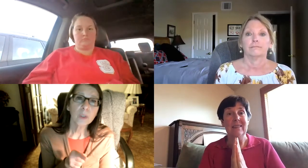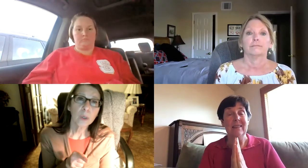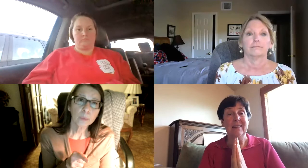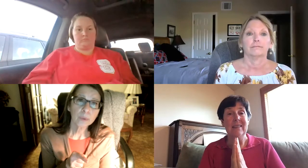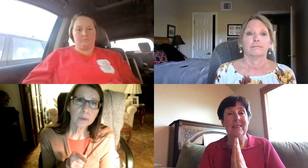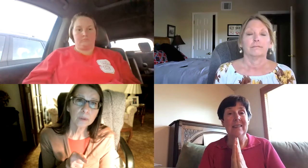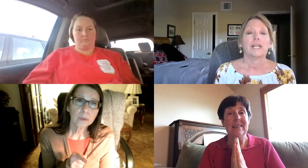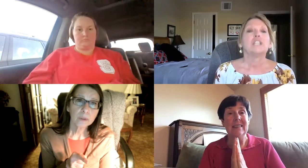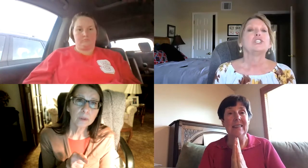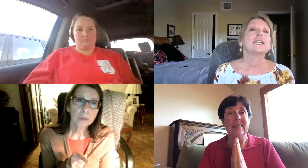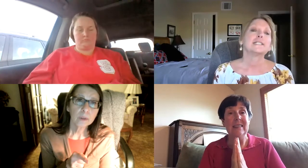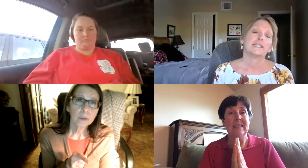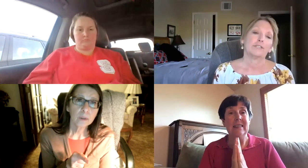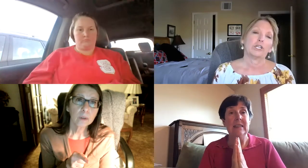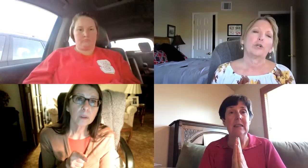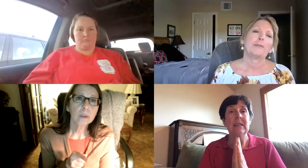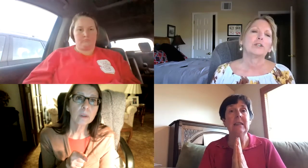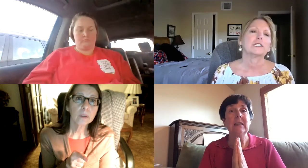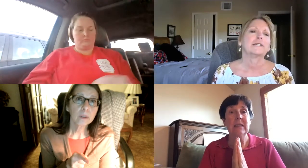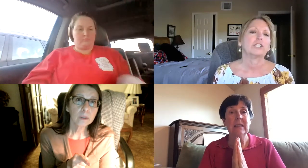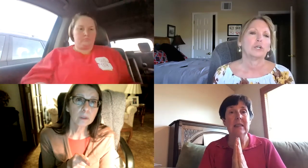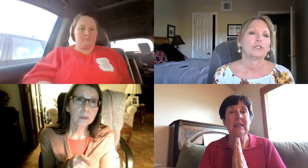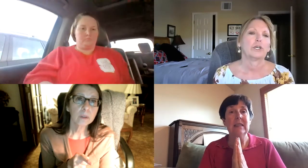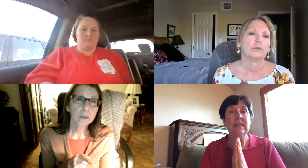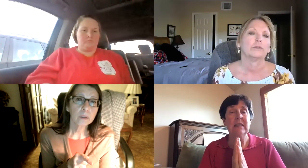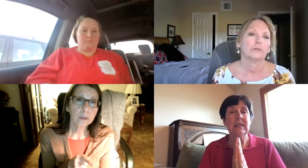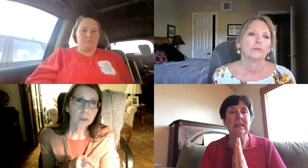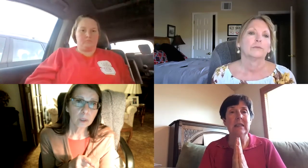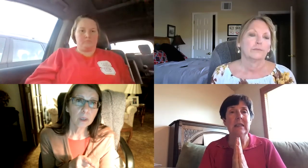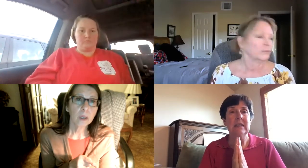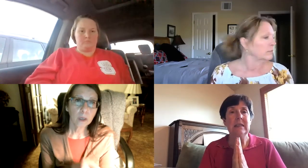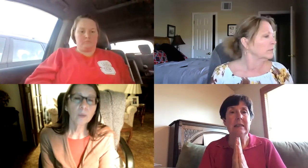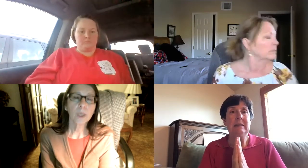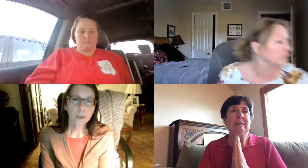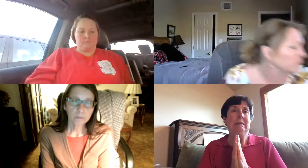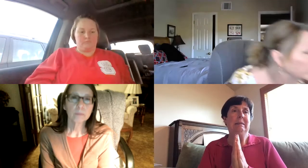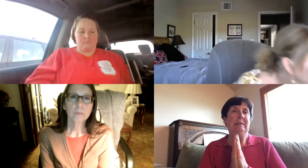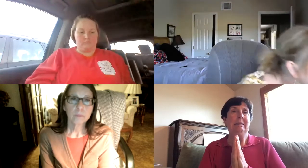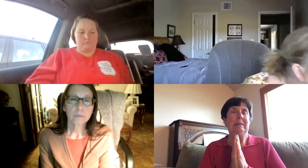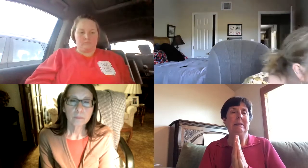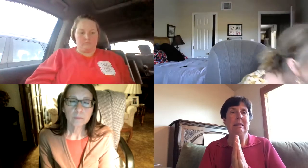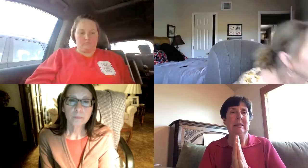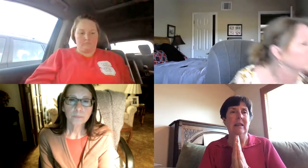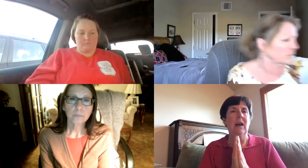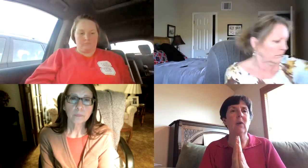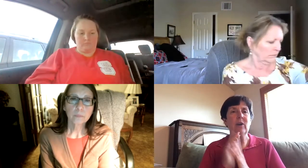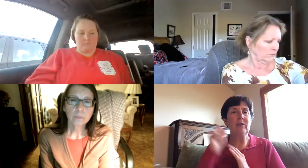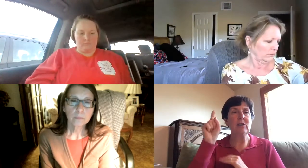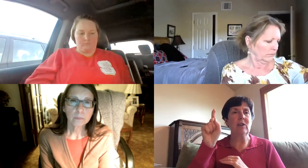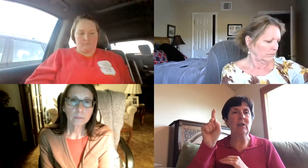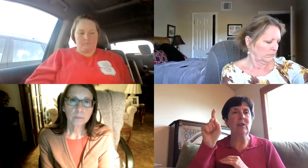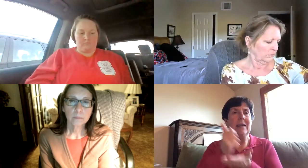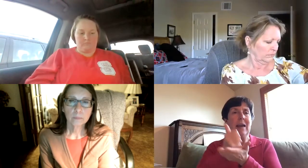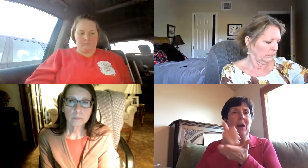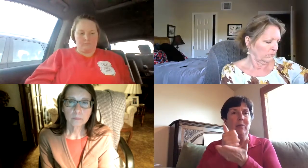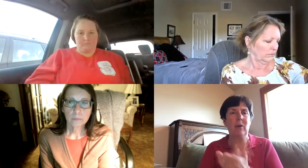live alone? She does live alone. Her parents live close, though. Okay. Eesh. I wonder if she's